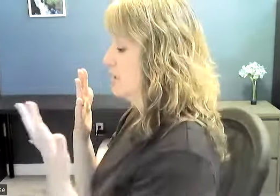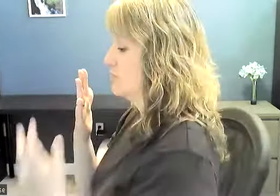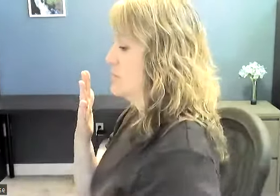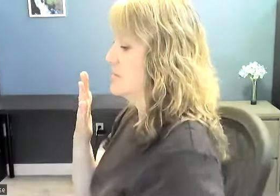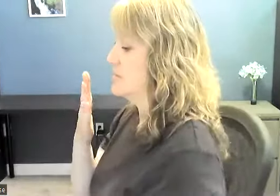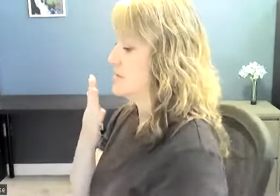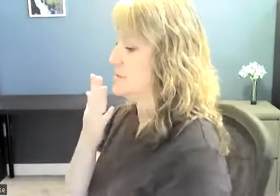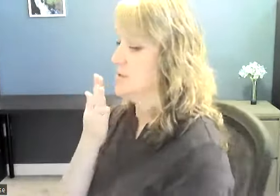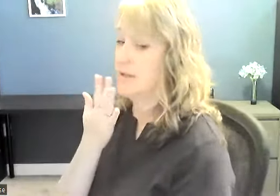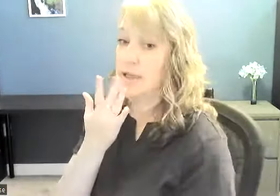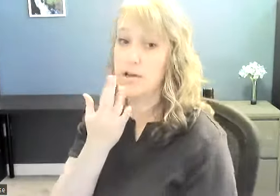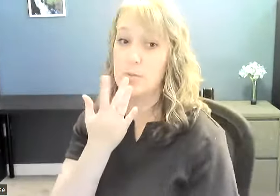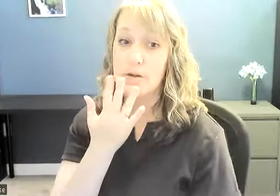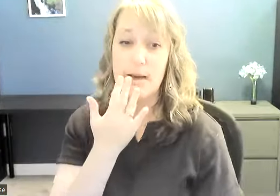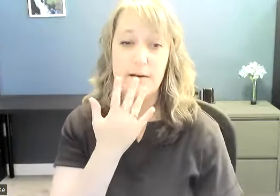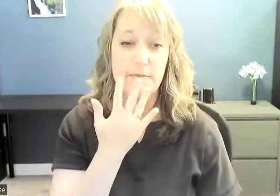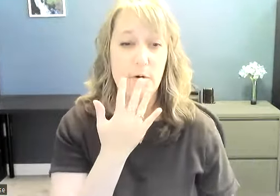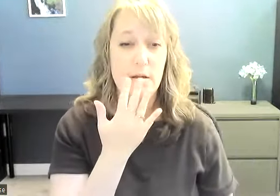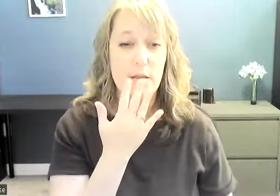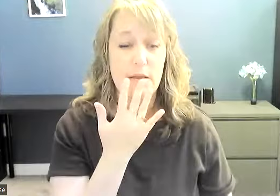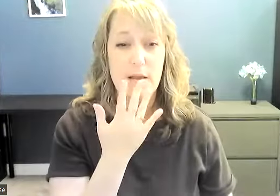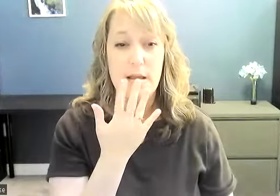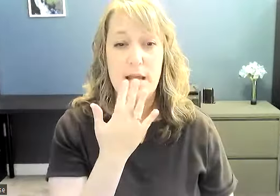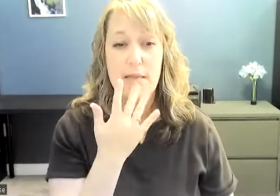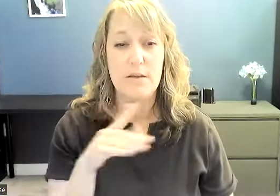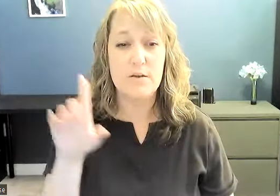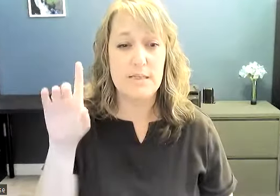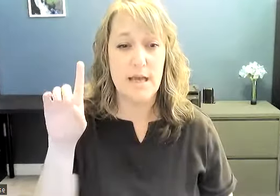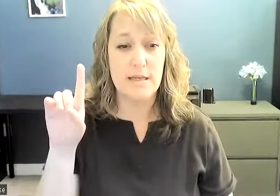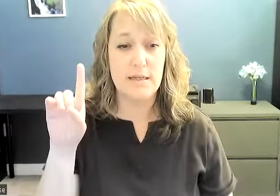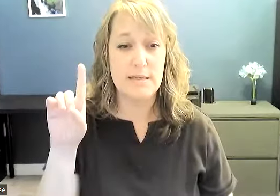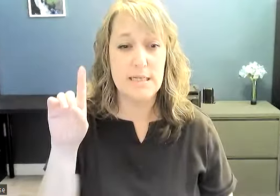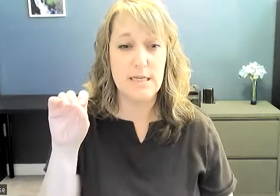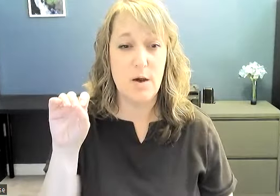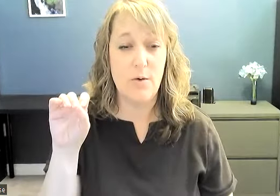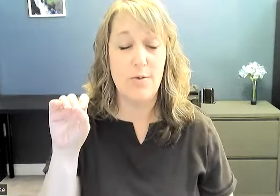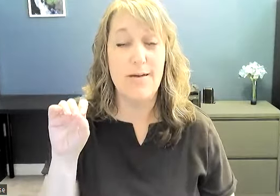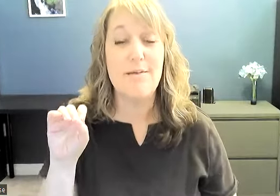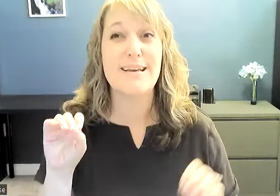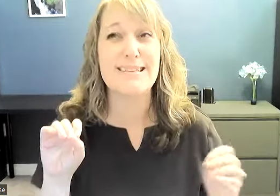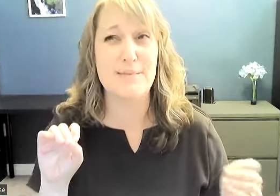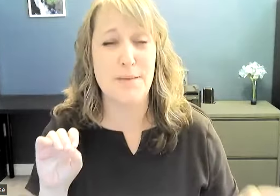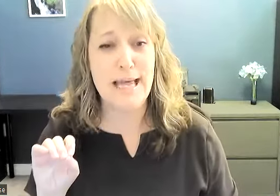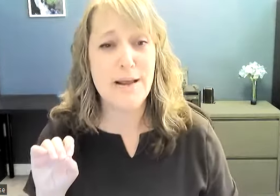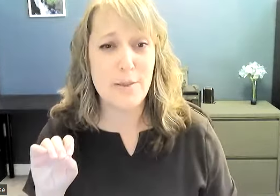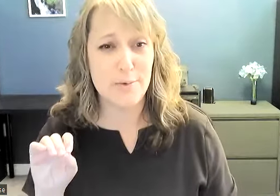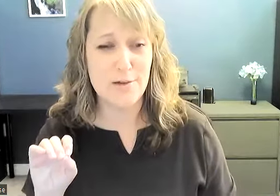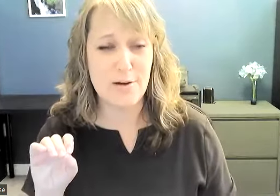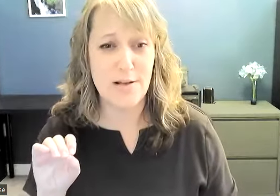don't touch it necessarily, and you wiggle back and forth, and then you sign D-O. Because it's a play on the word